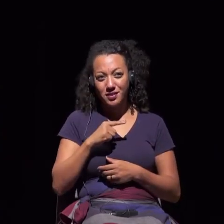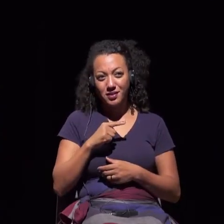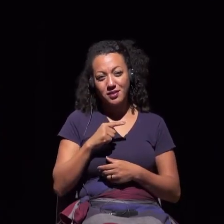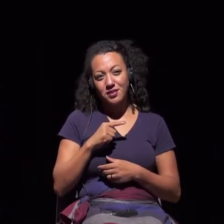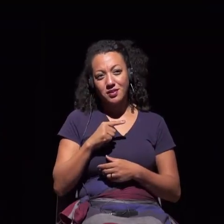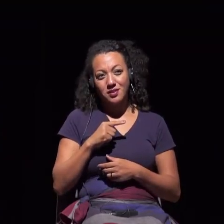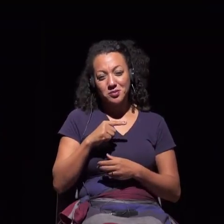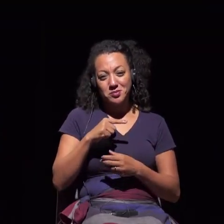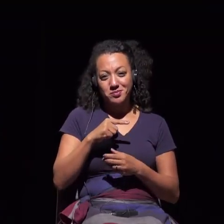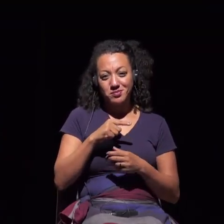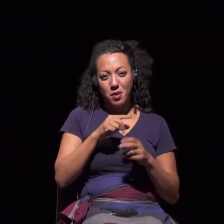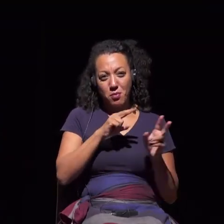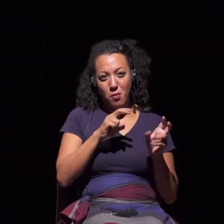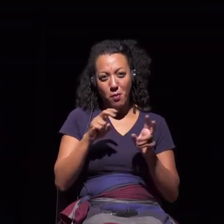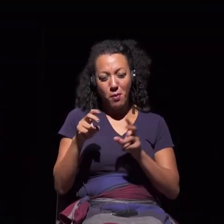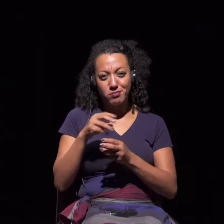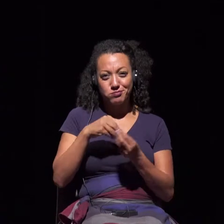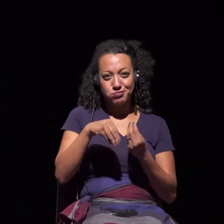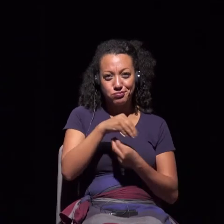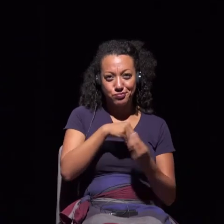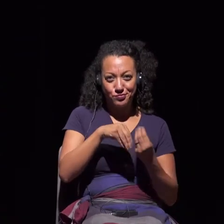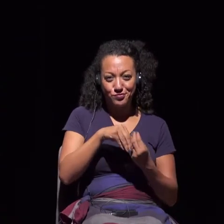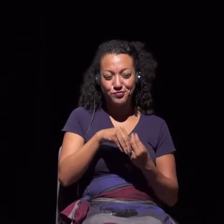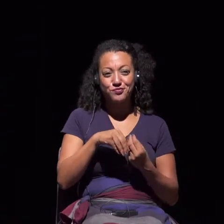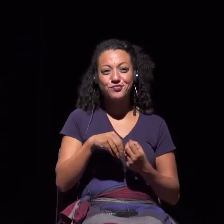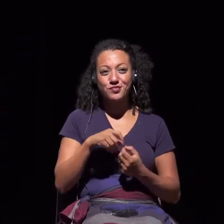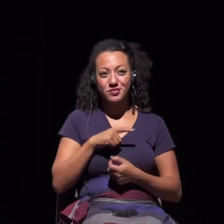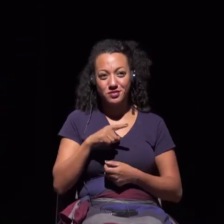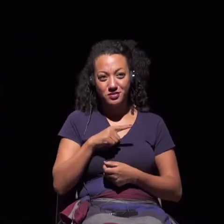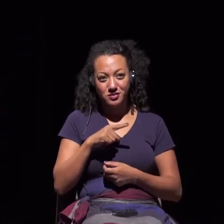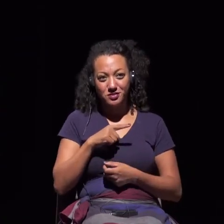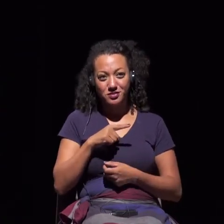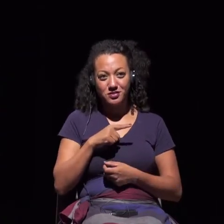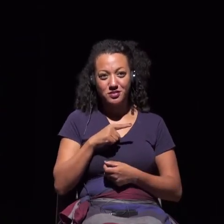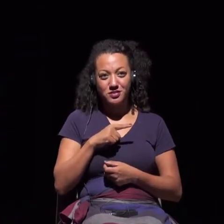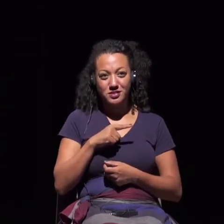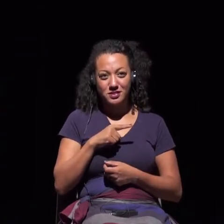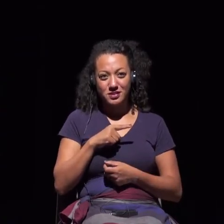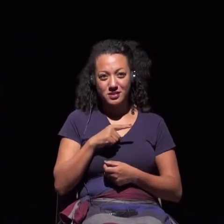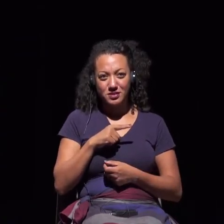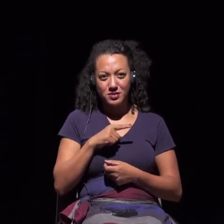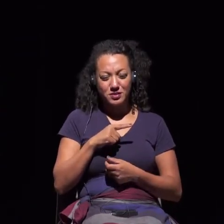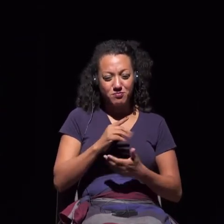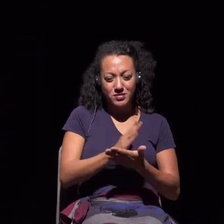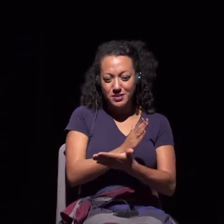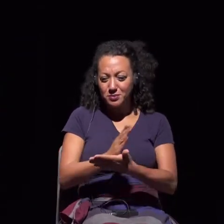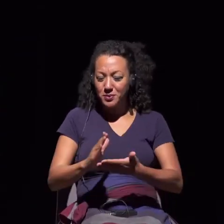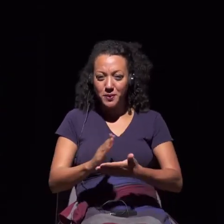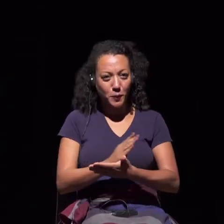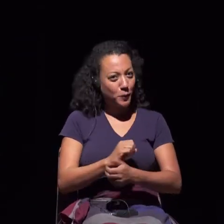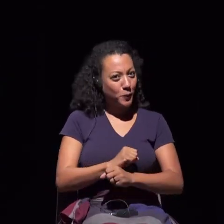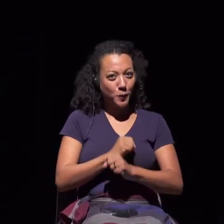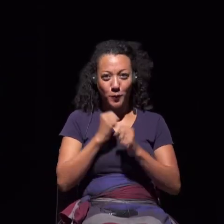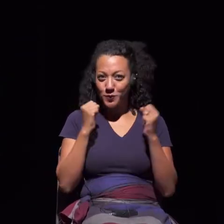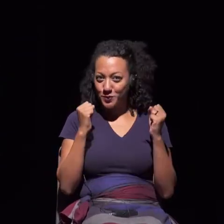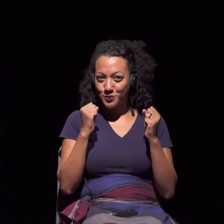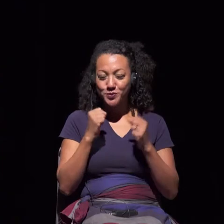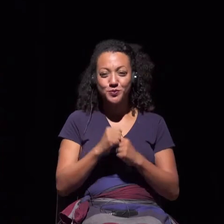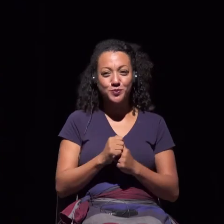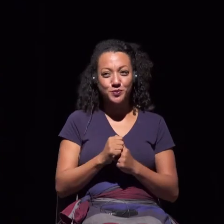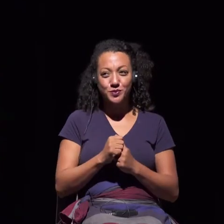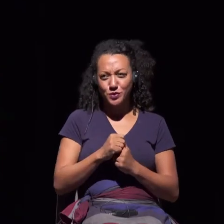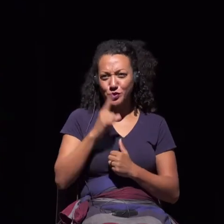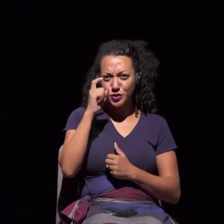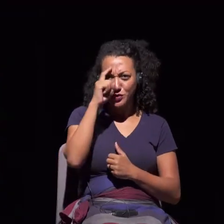become indistinguishable, and the way that this indistinguishability is actually